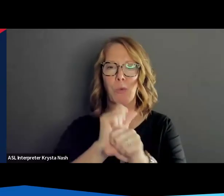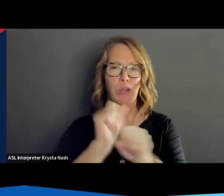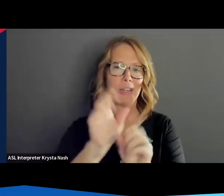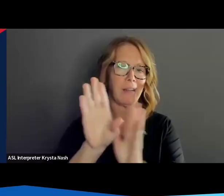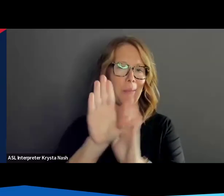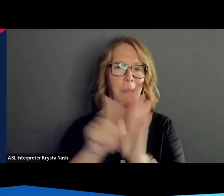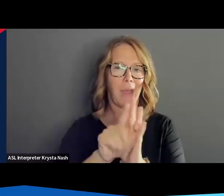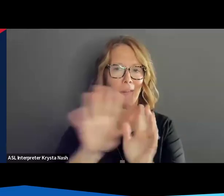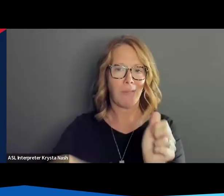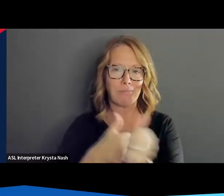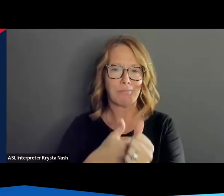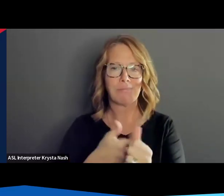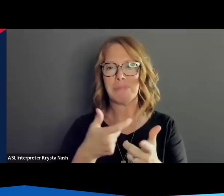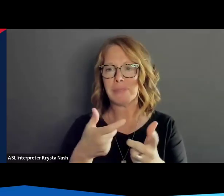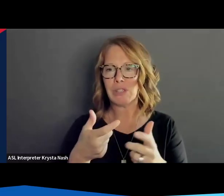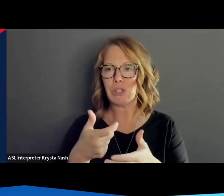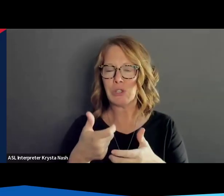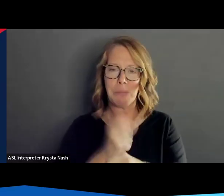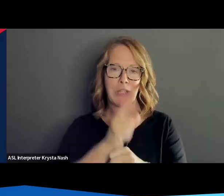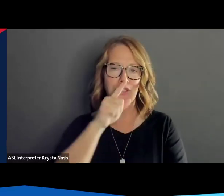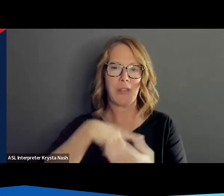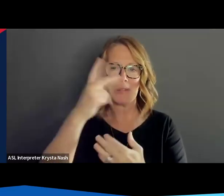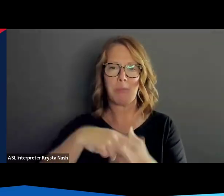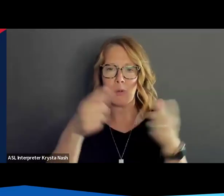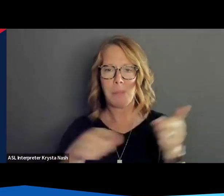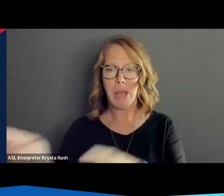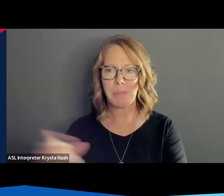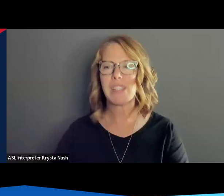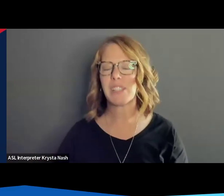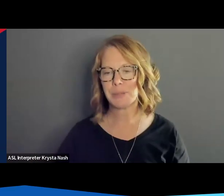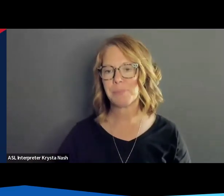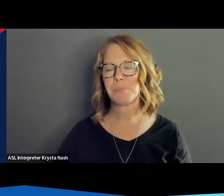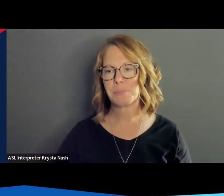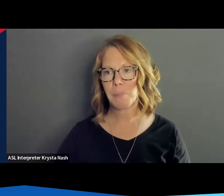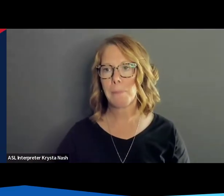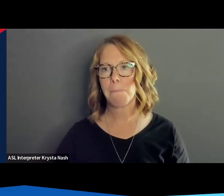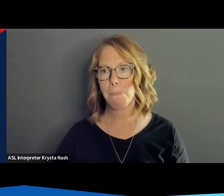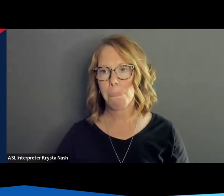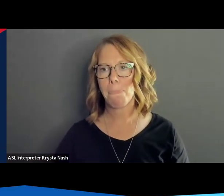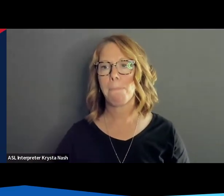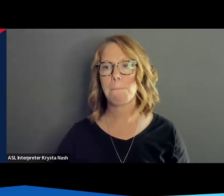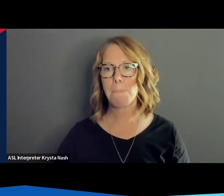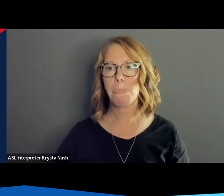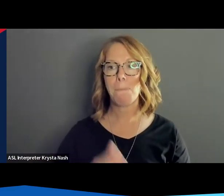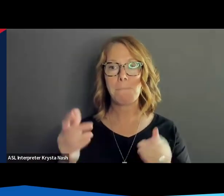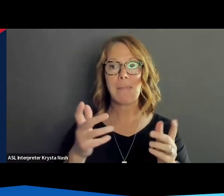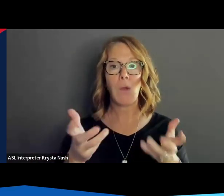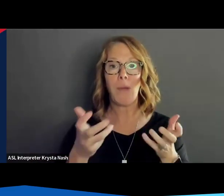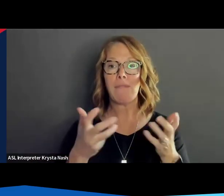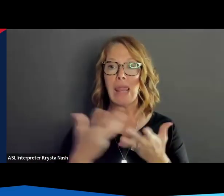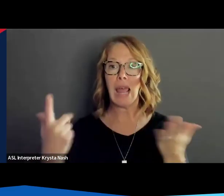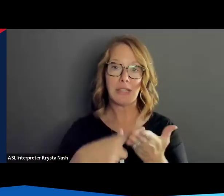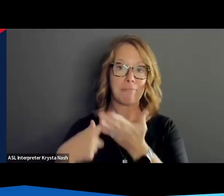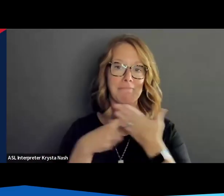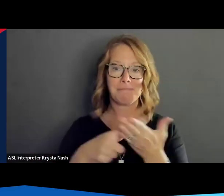these programs happen. So we always appreciate when you tune in. And again, I'd like to say welcome. We have a lot of things to